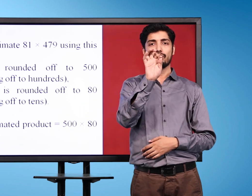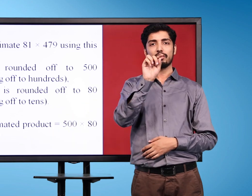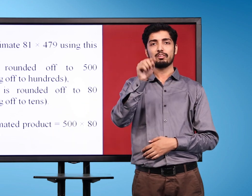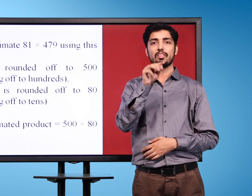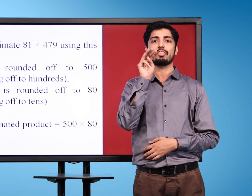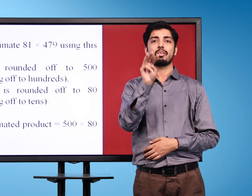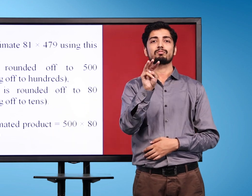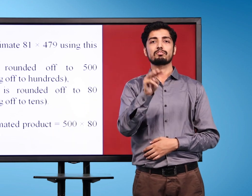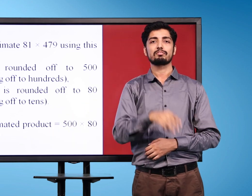40,000.